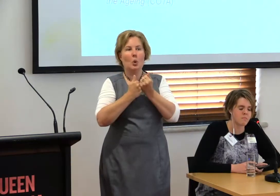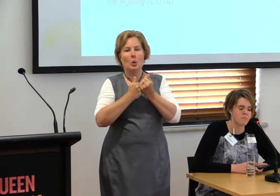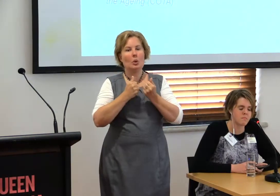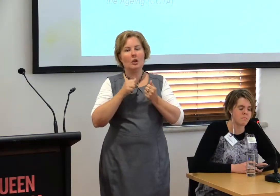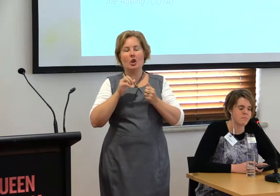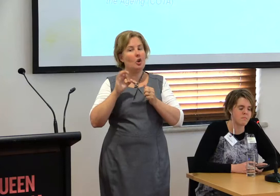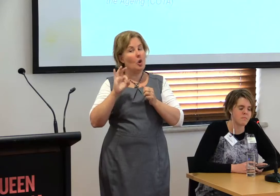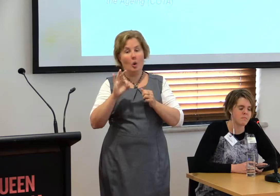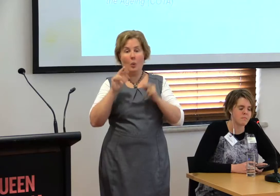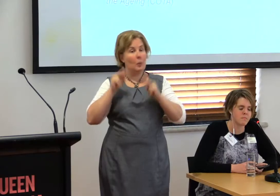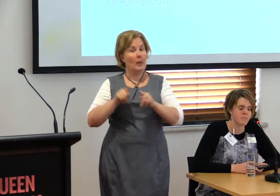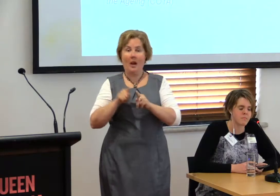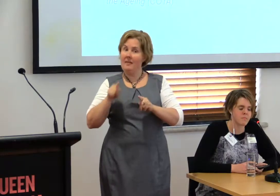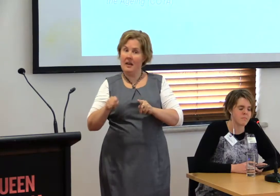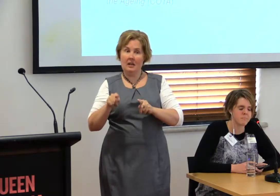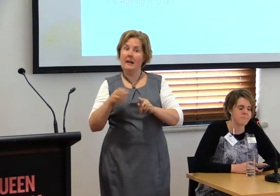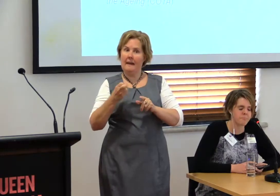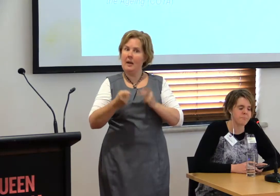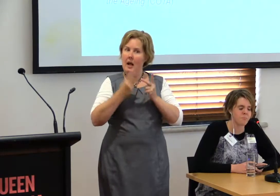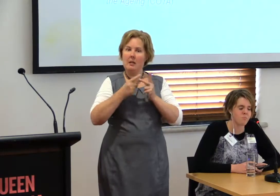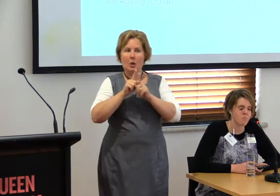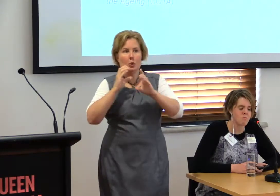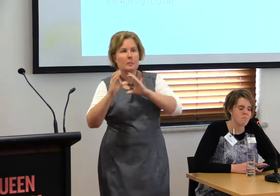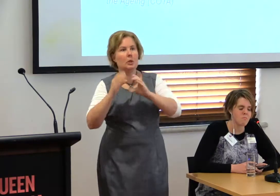but often support is not like that. So